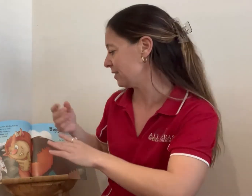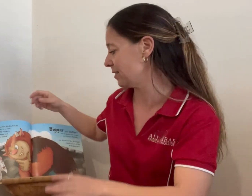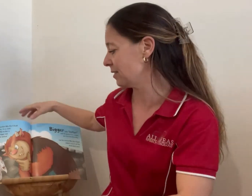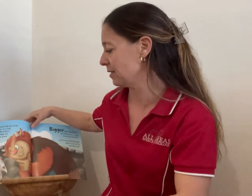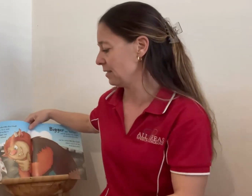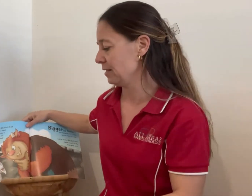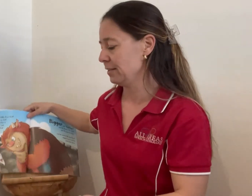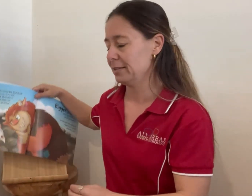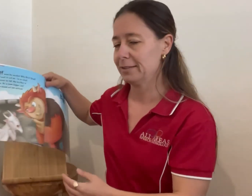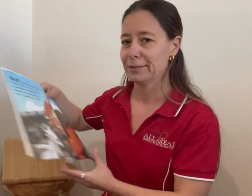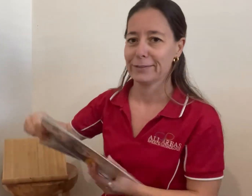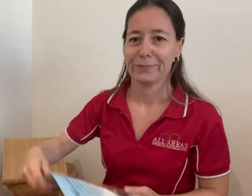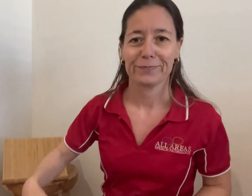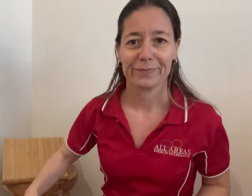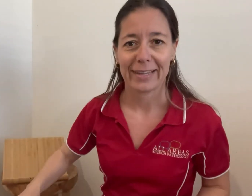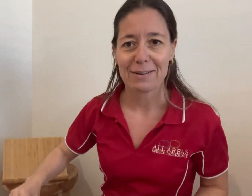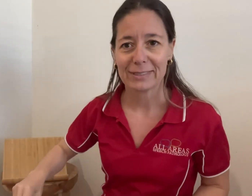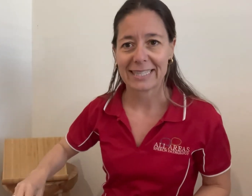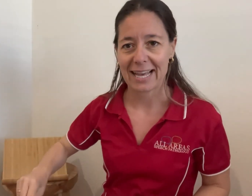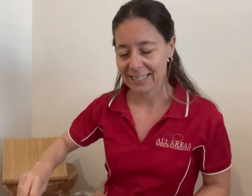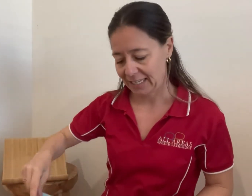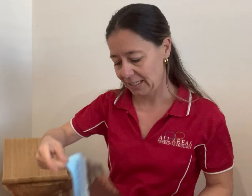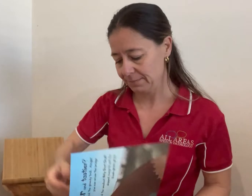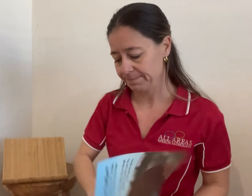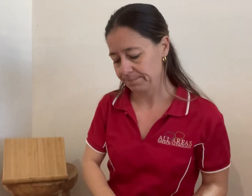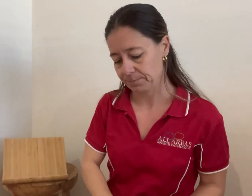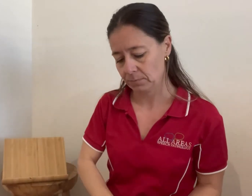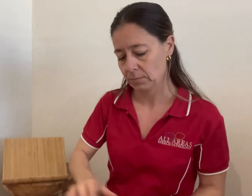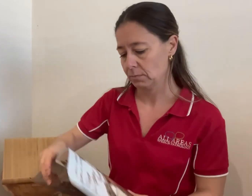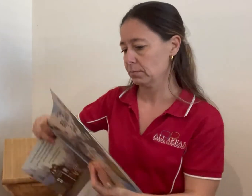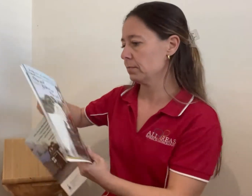grass. That was lucky.